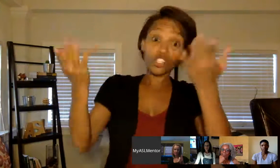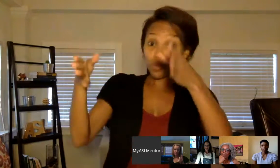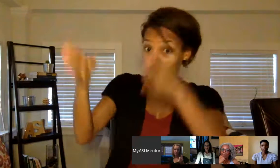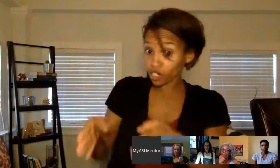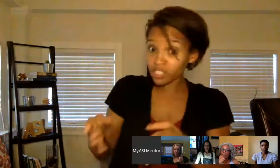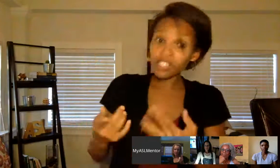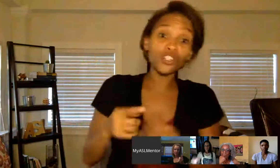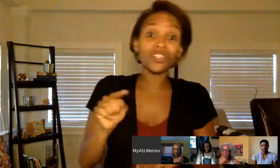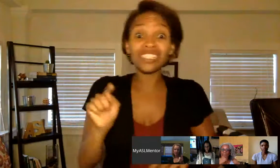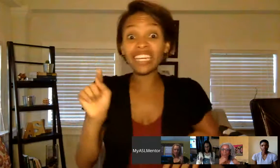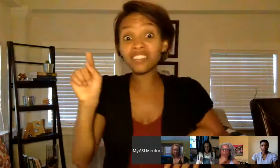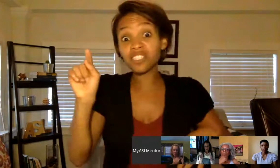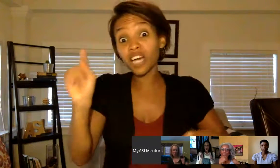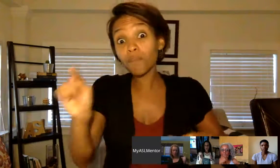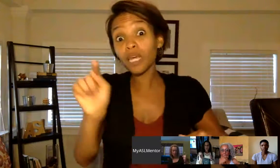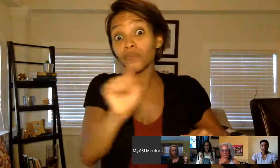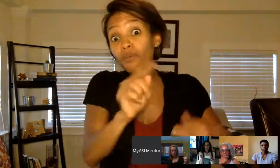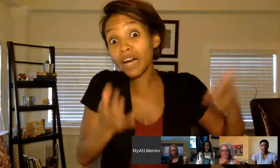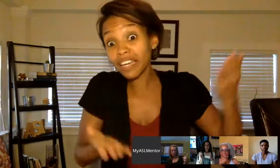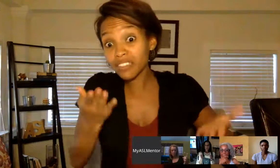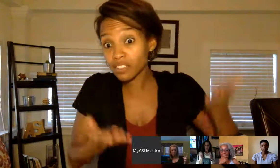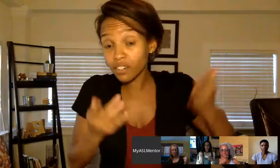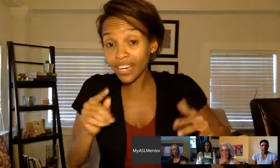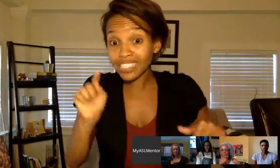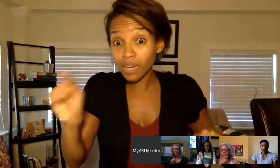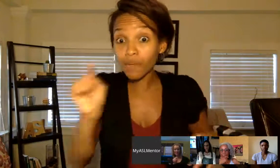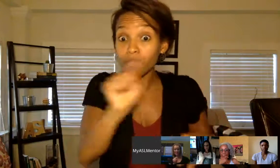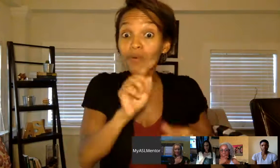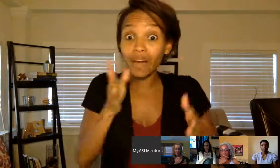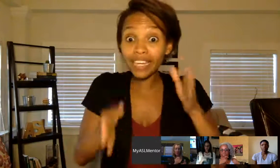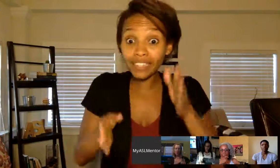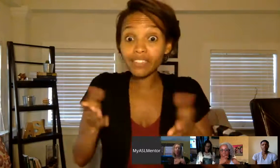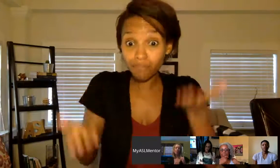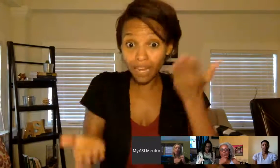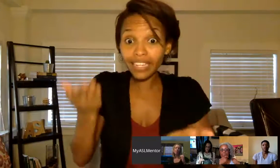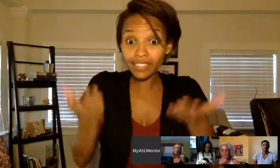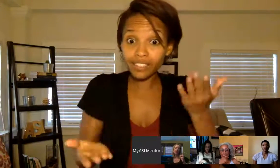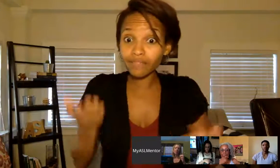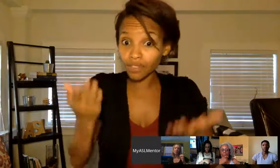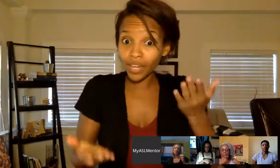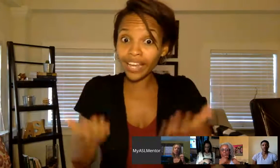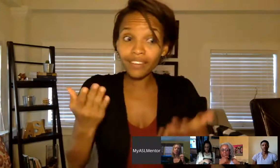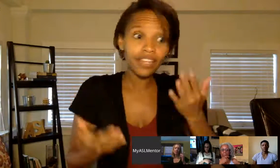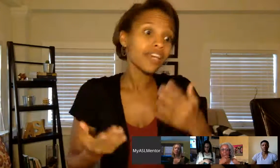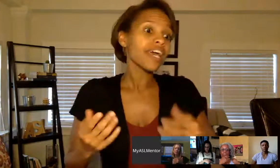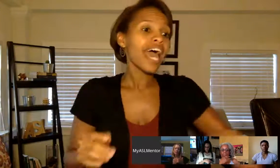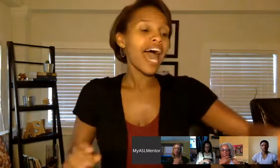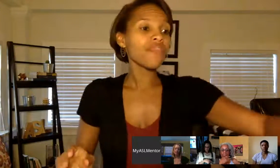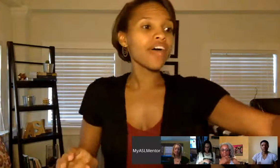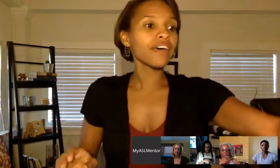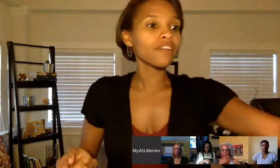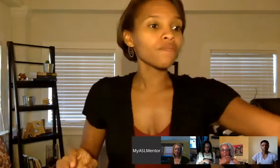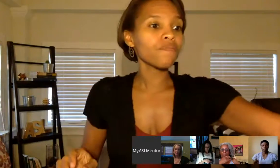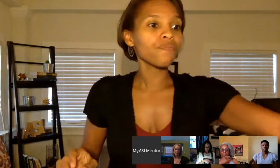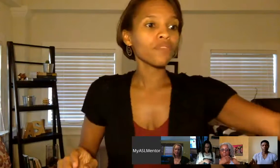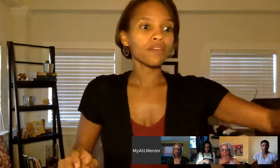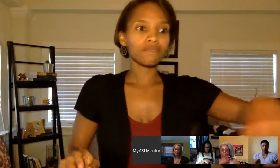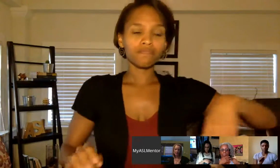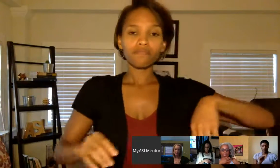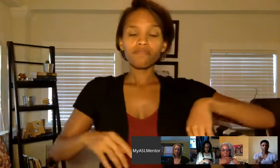you could do person, or you could say some people might. Okay, some people might. Okay, and